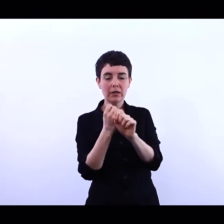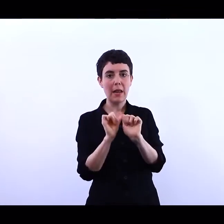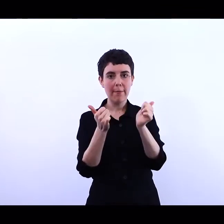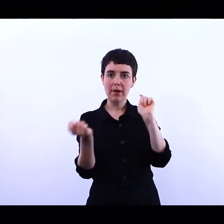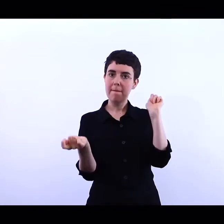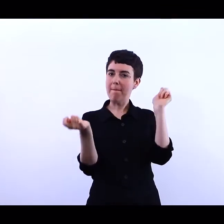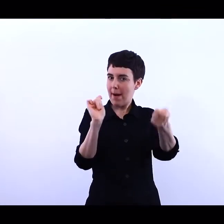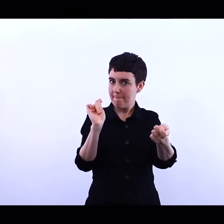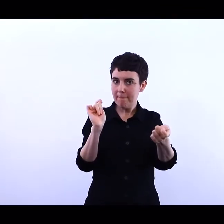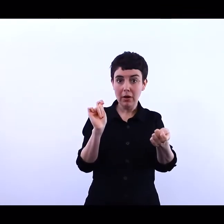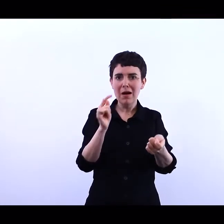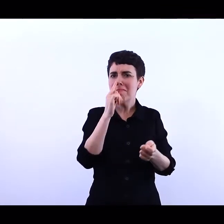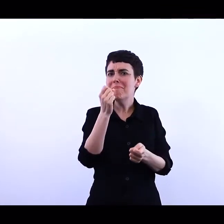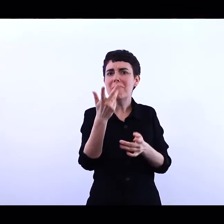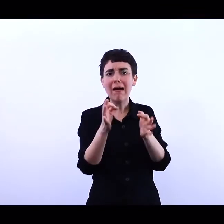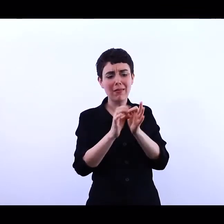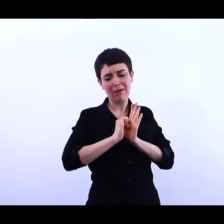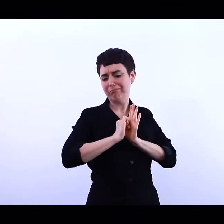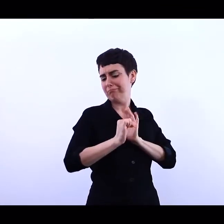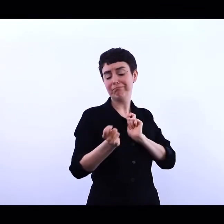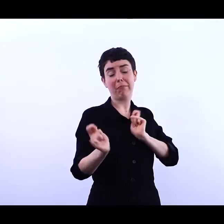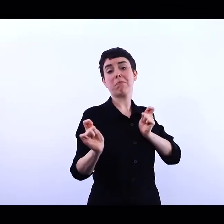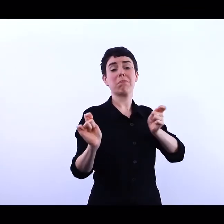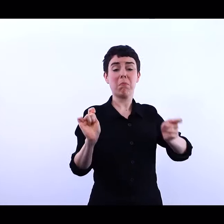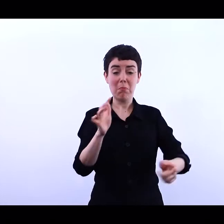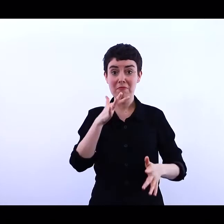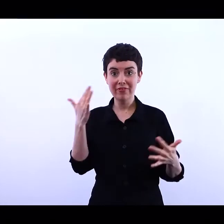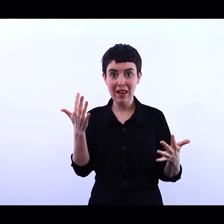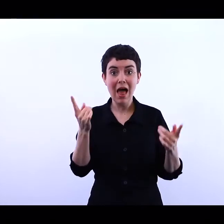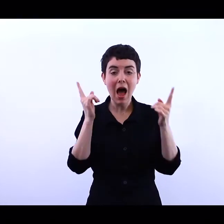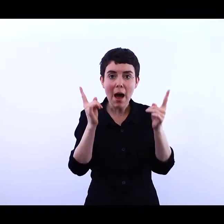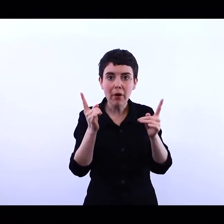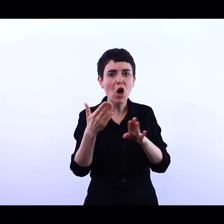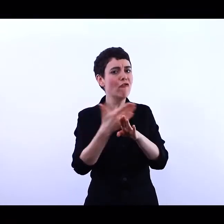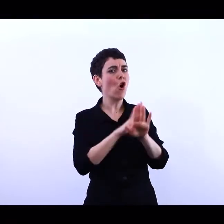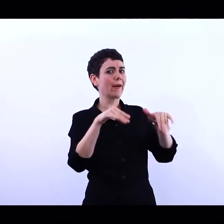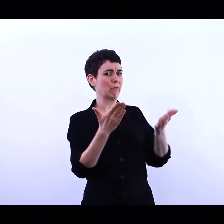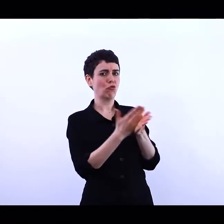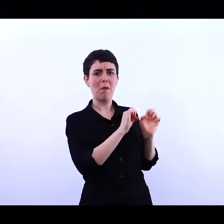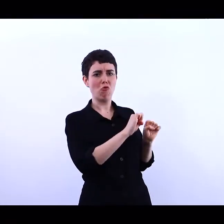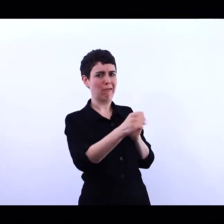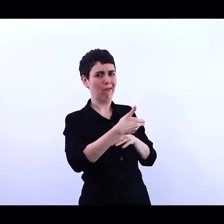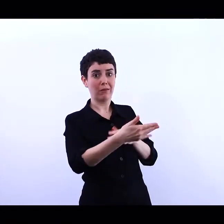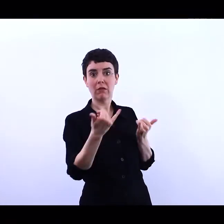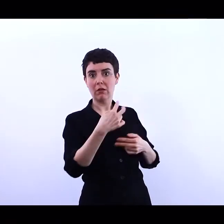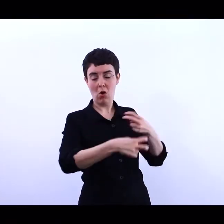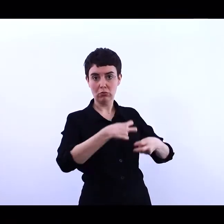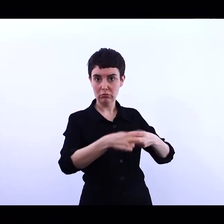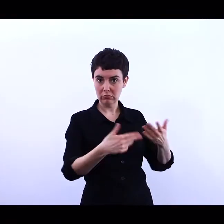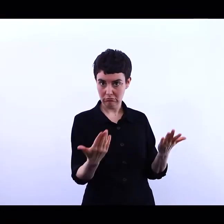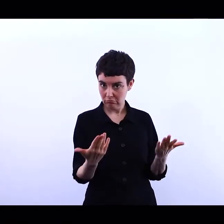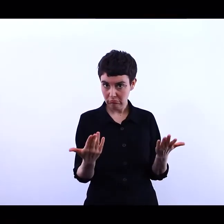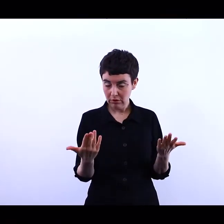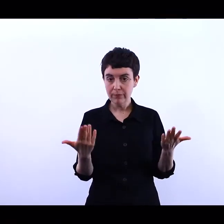in a matter of days, but the possibilities were not new. Many of the accommodations that people